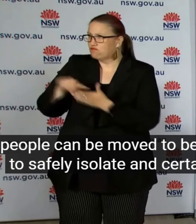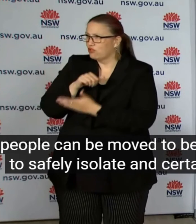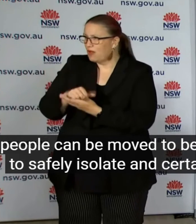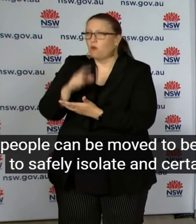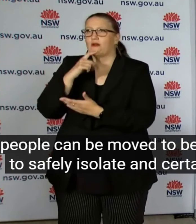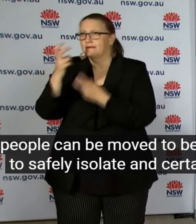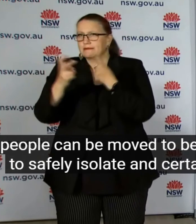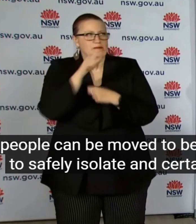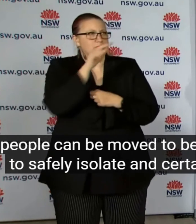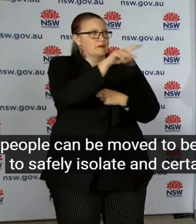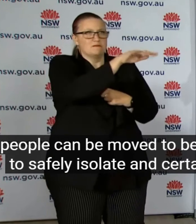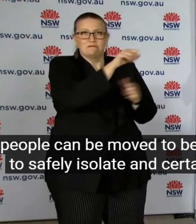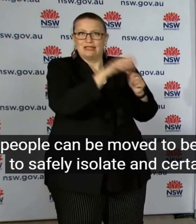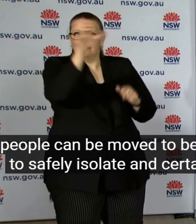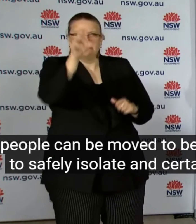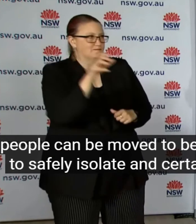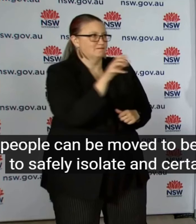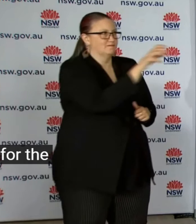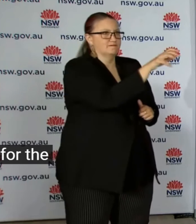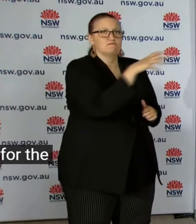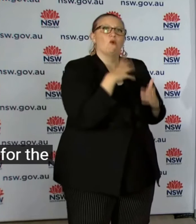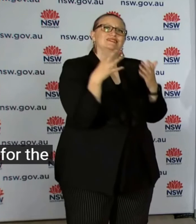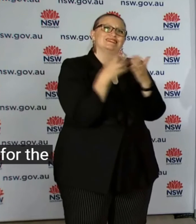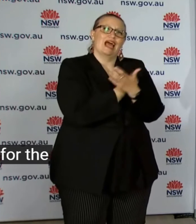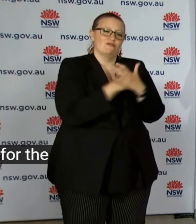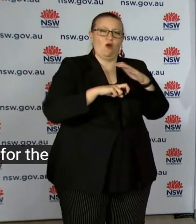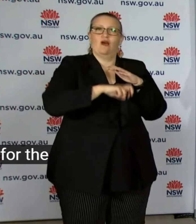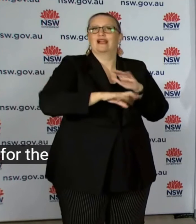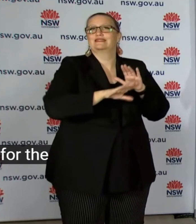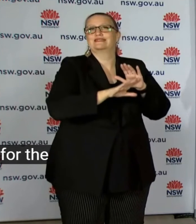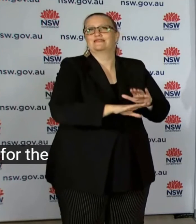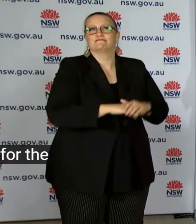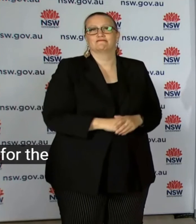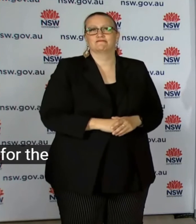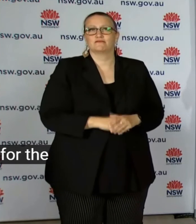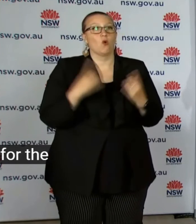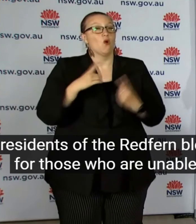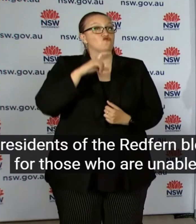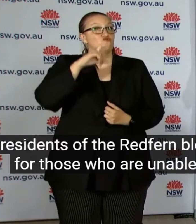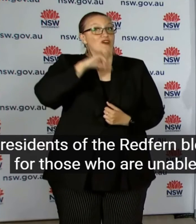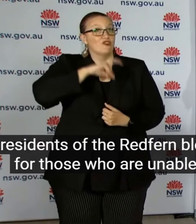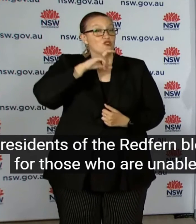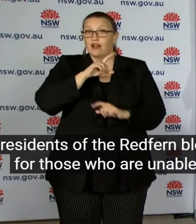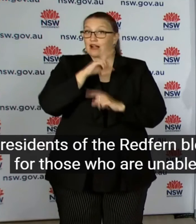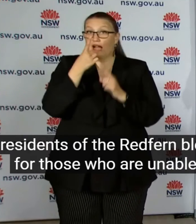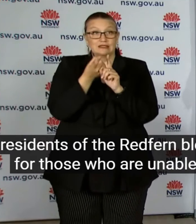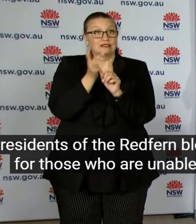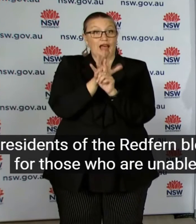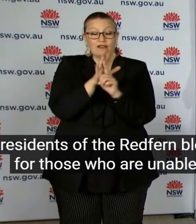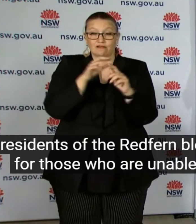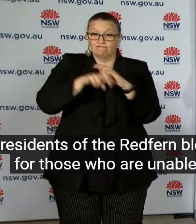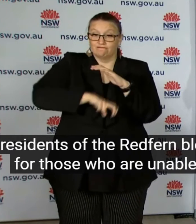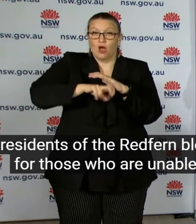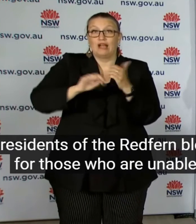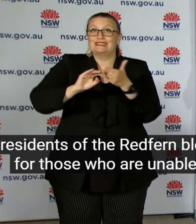be able to safely isolate. And certainly for the residents of the Redfern blocks, for those who are unable to safely isolate in their